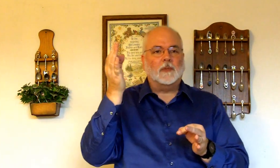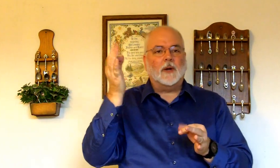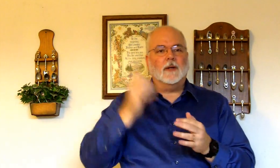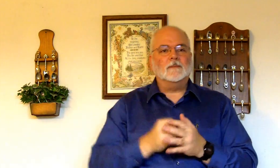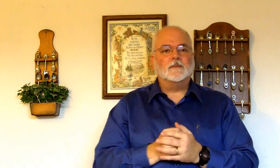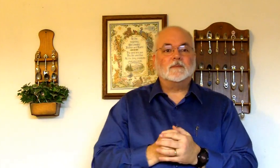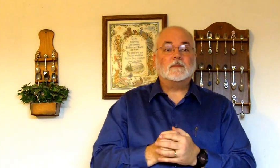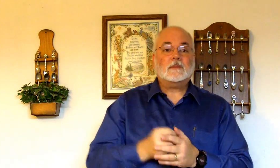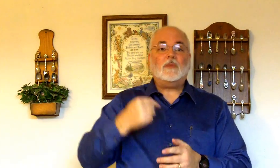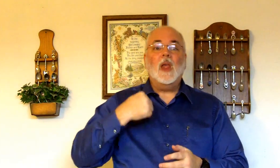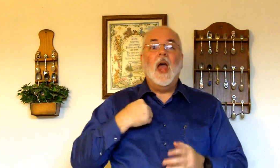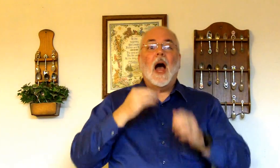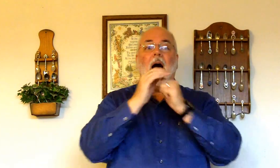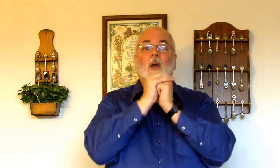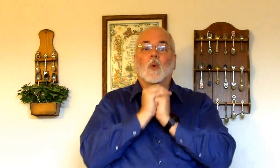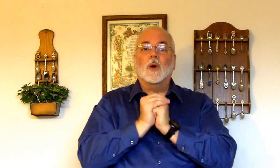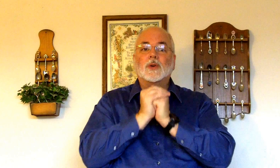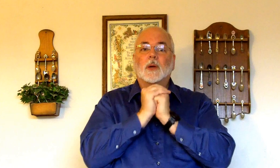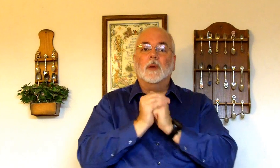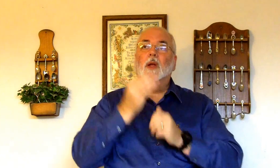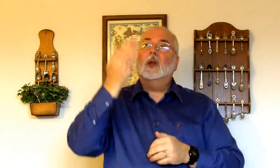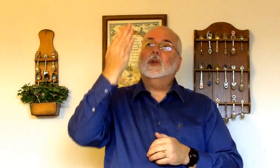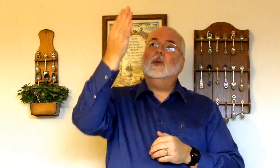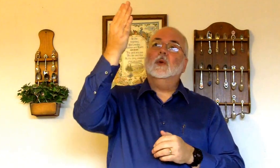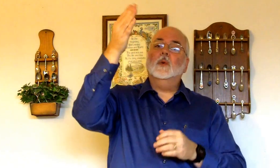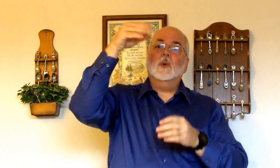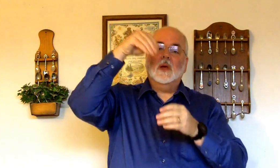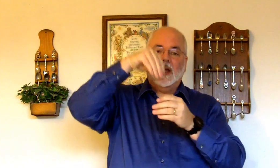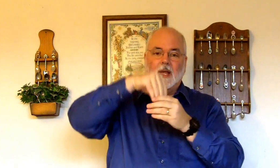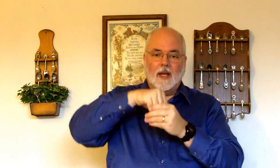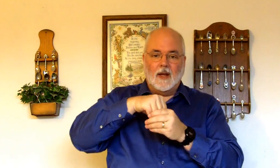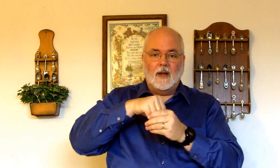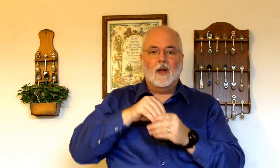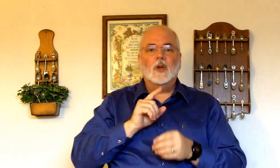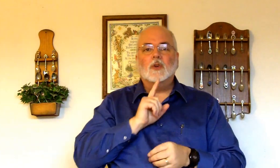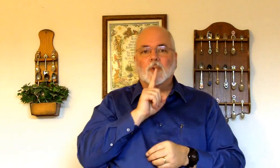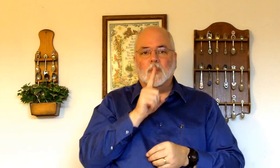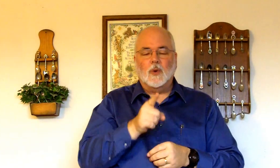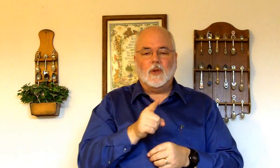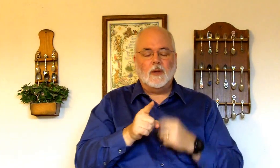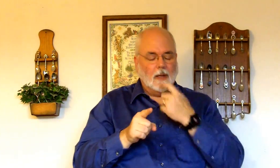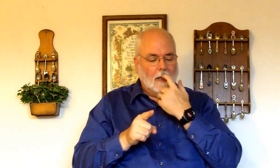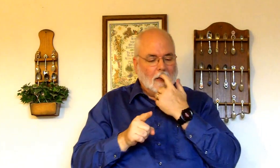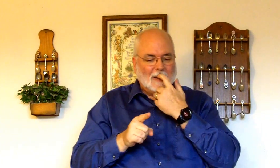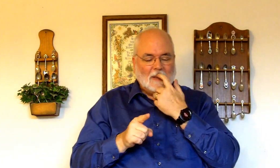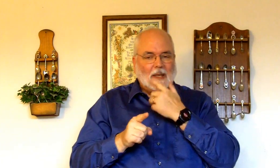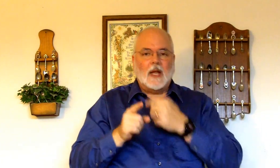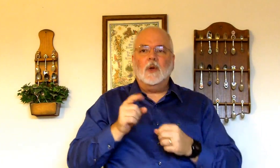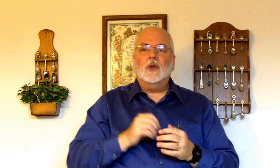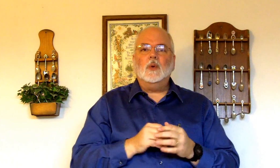spirit. I worship you in truth. Now, you can do